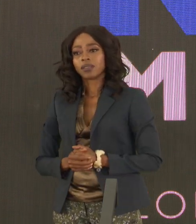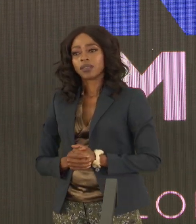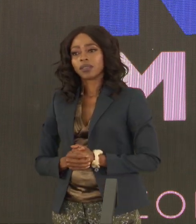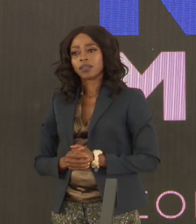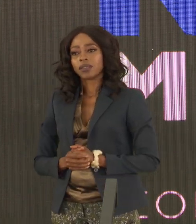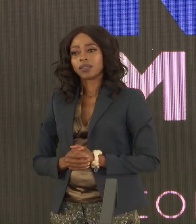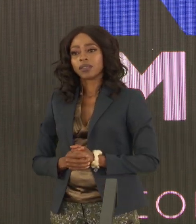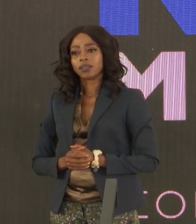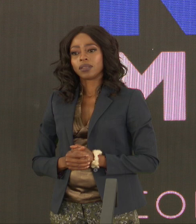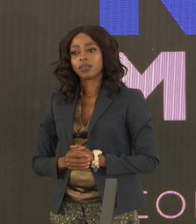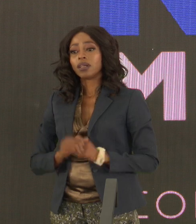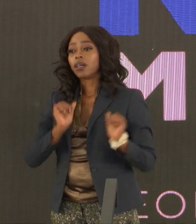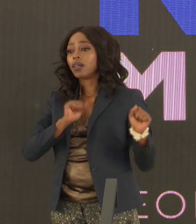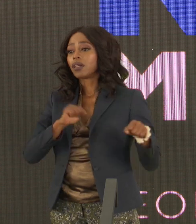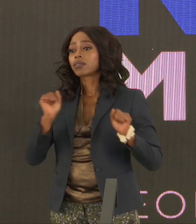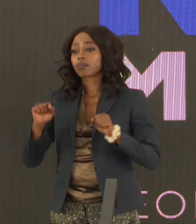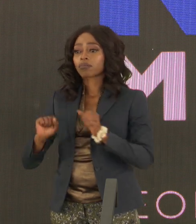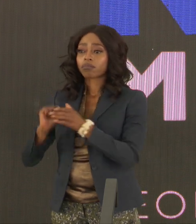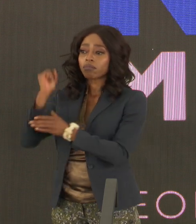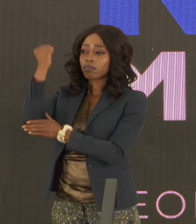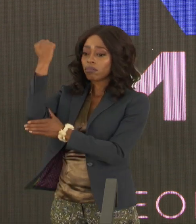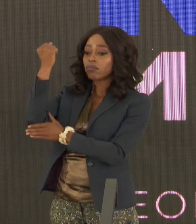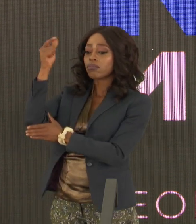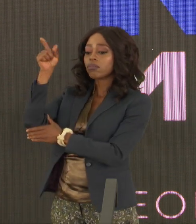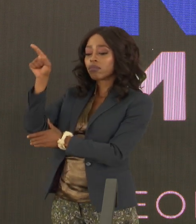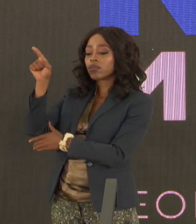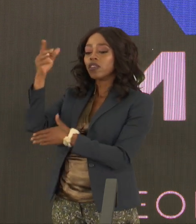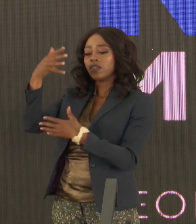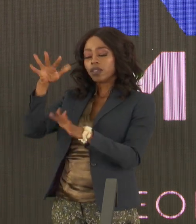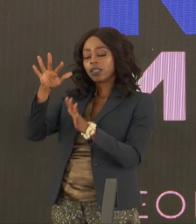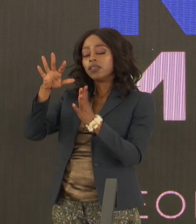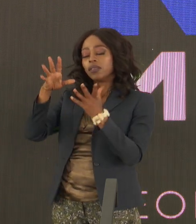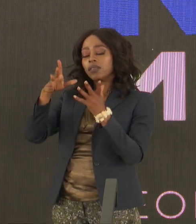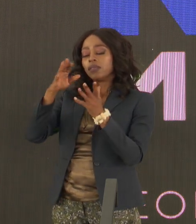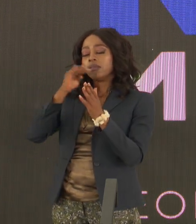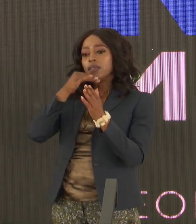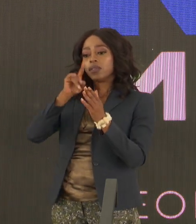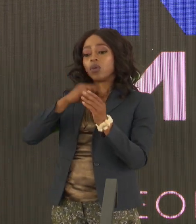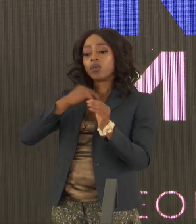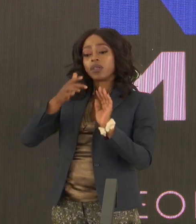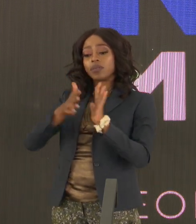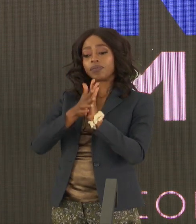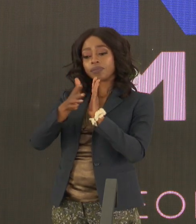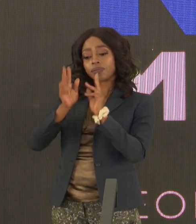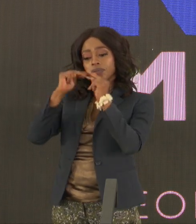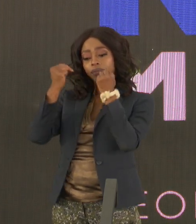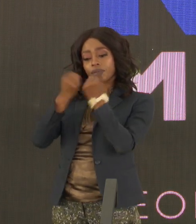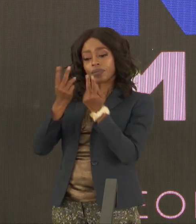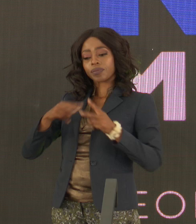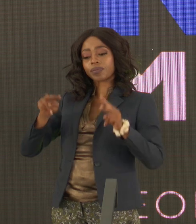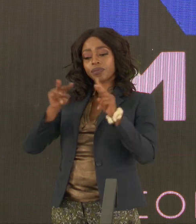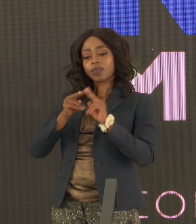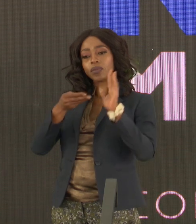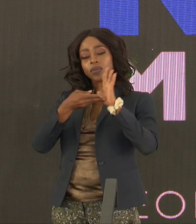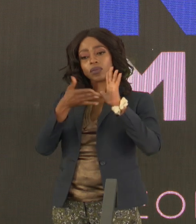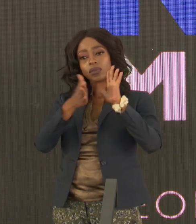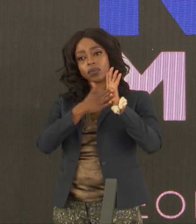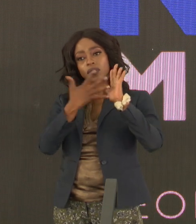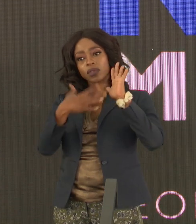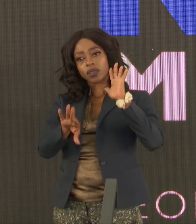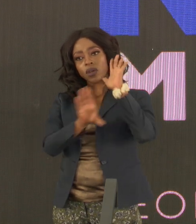So please allow me to share with you Rise Mzansi's political frame quickly. We endorse our national values enshrined in the